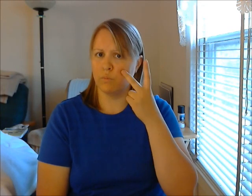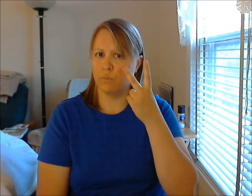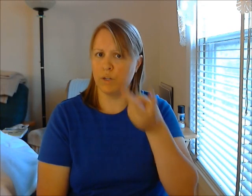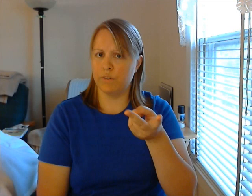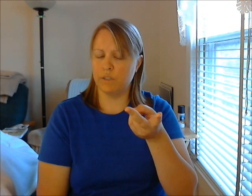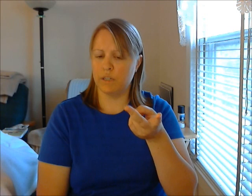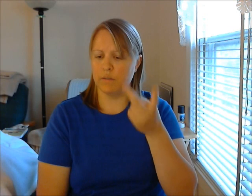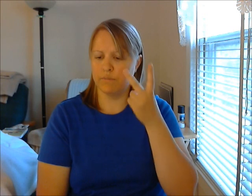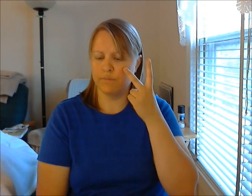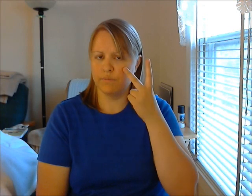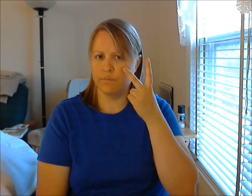What do you see?